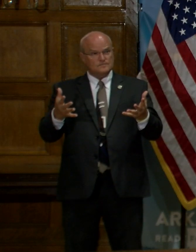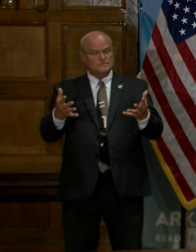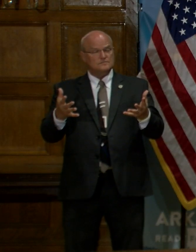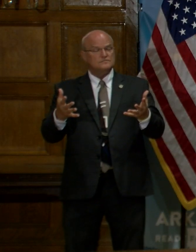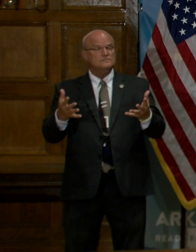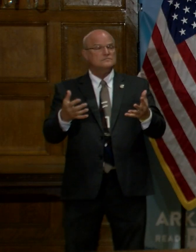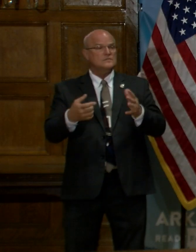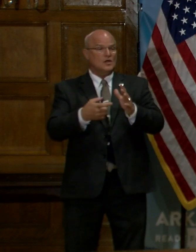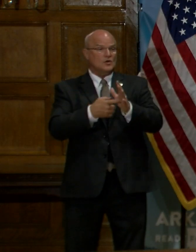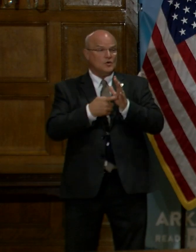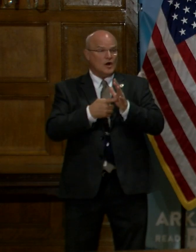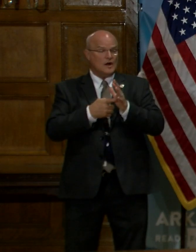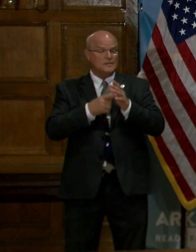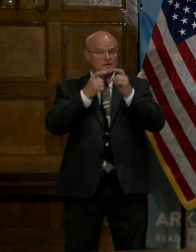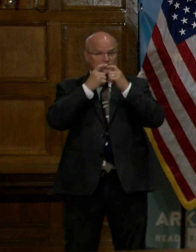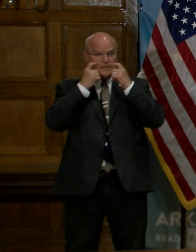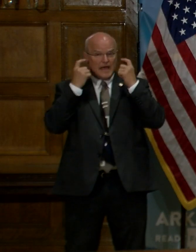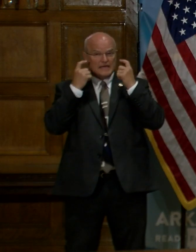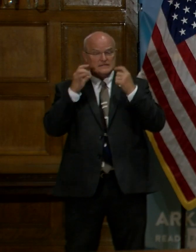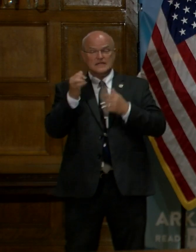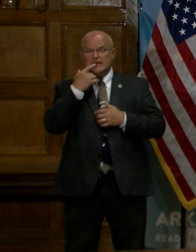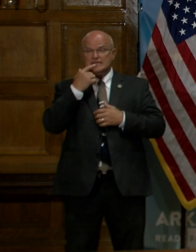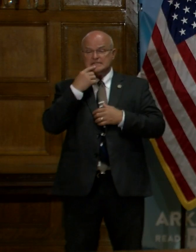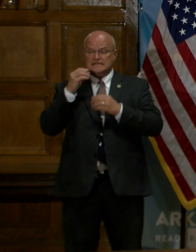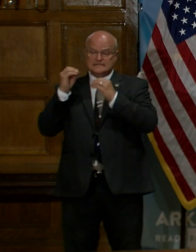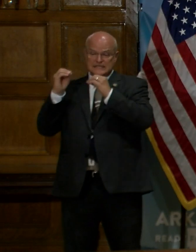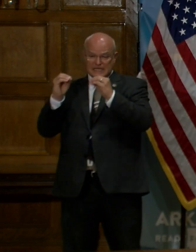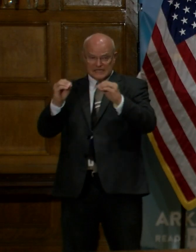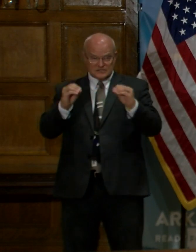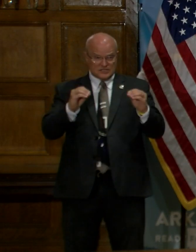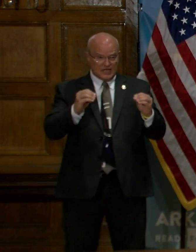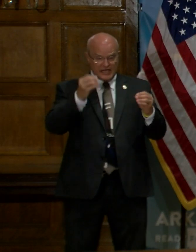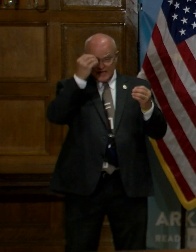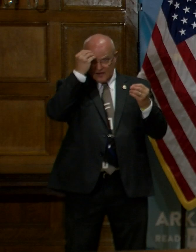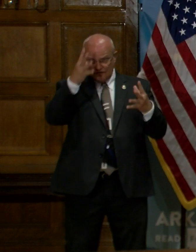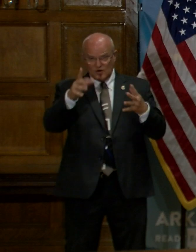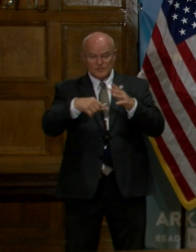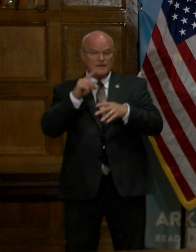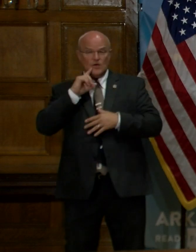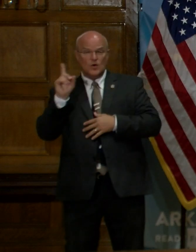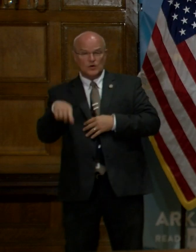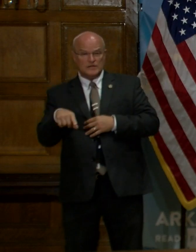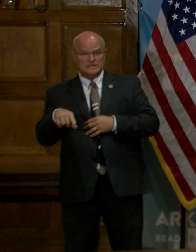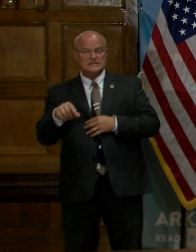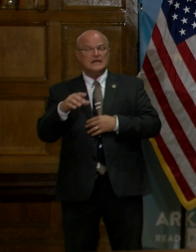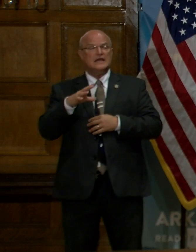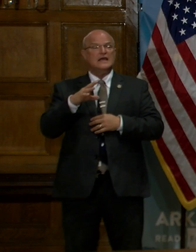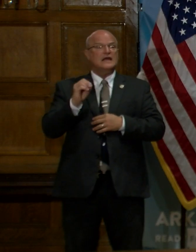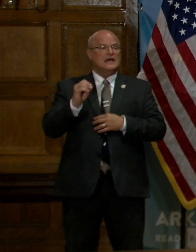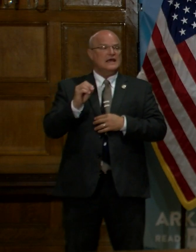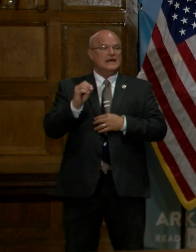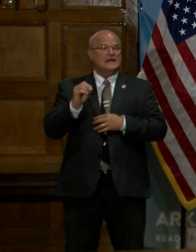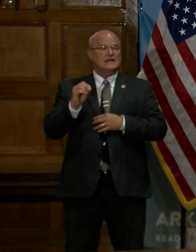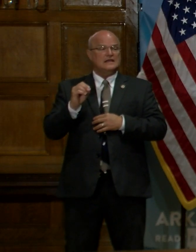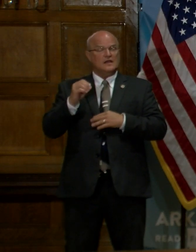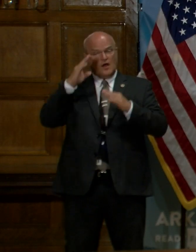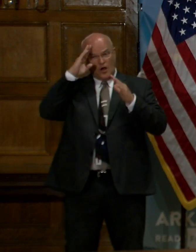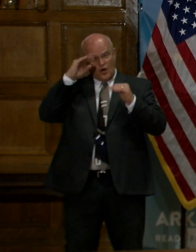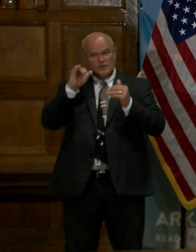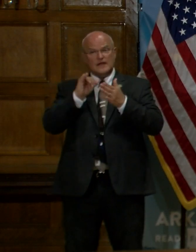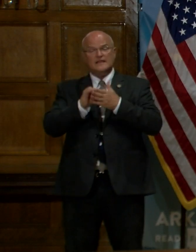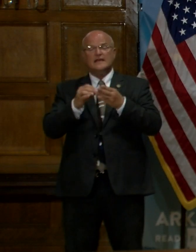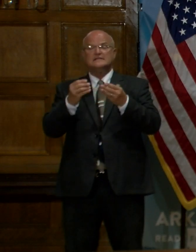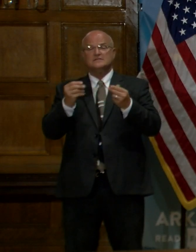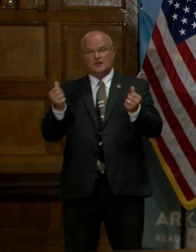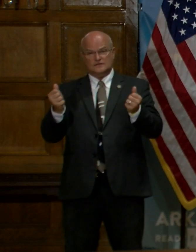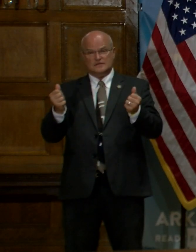the requirement of masks, and like I said, educate the importance of it, inform about the ordinance, and hopefully that